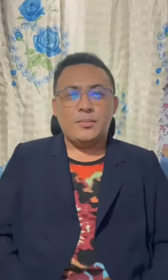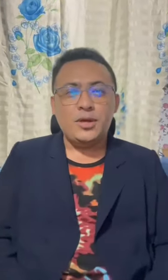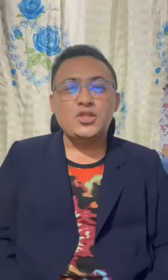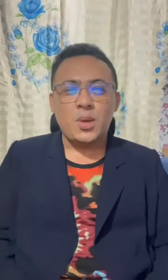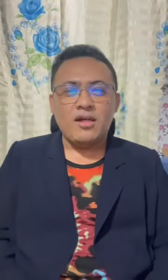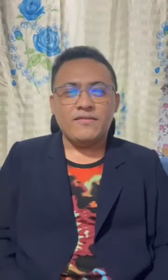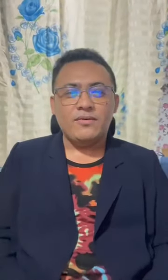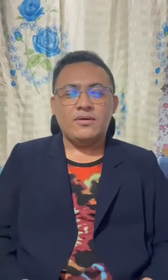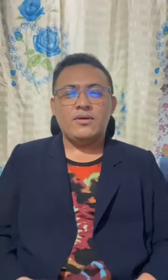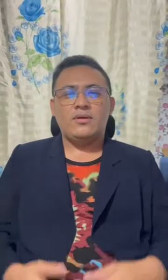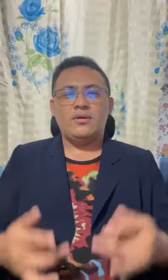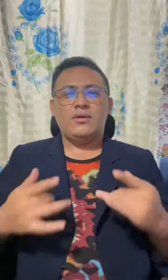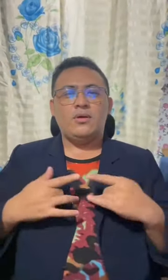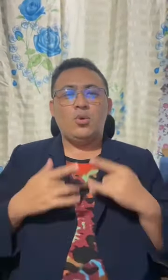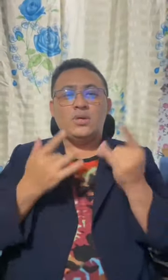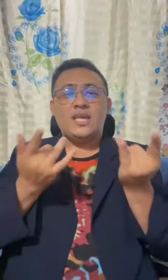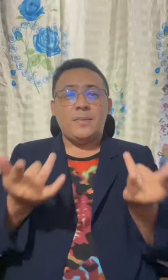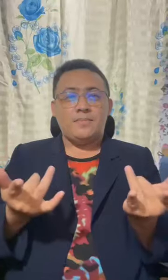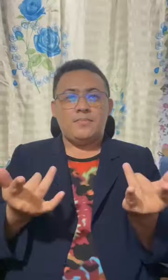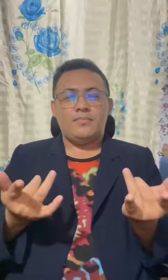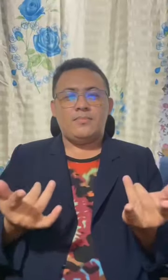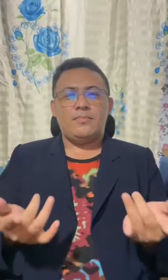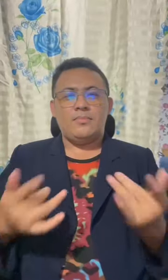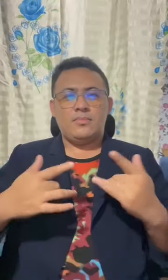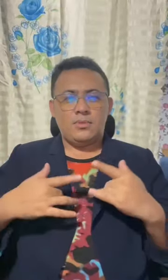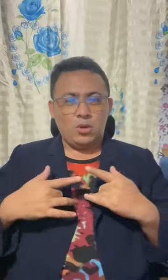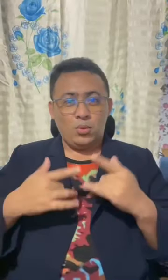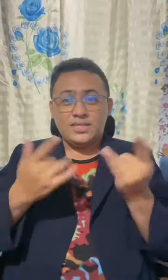Number 12, what's up? What's up?